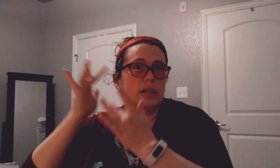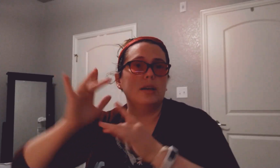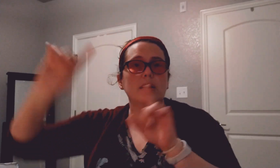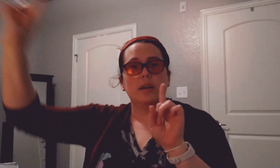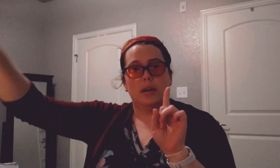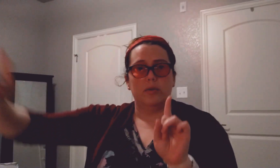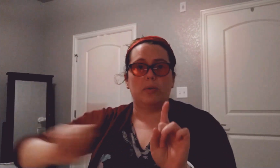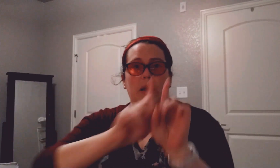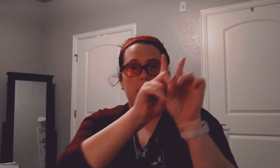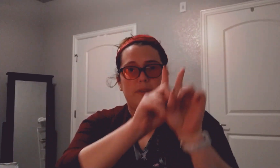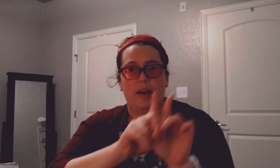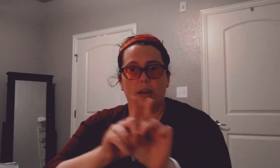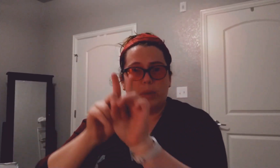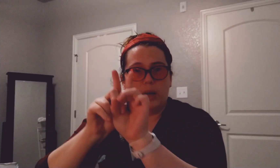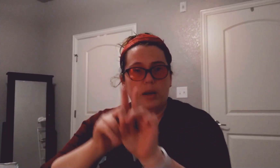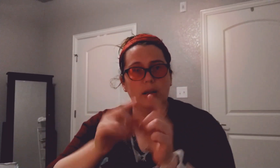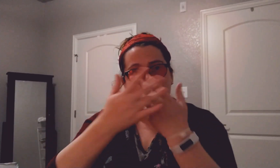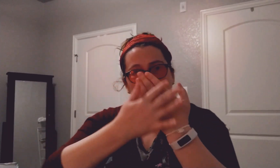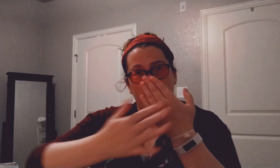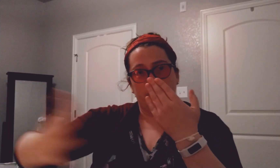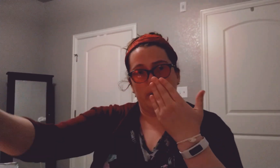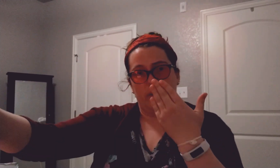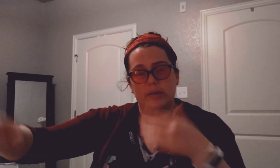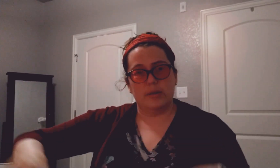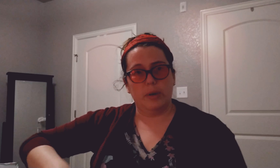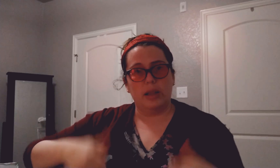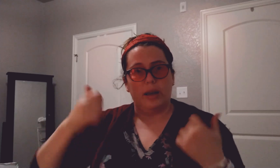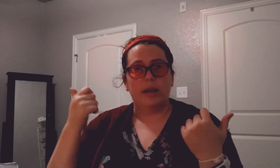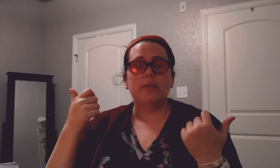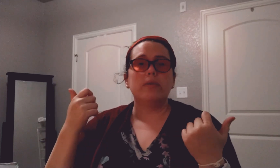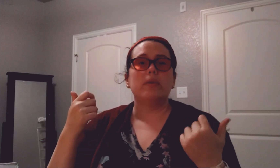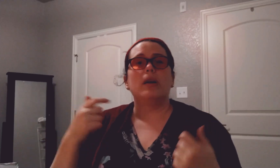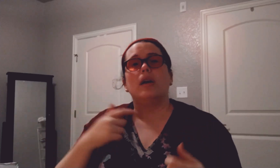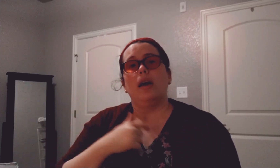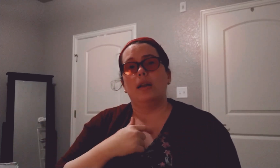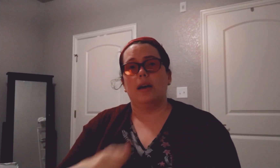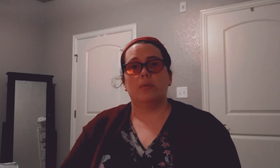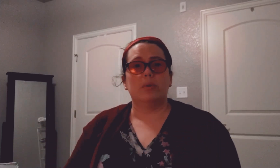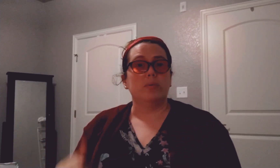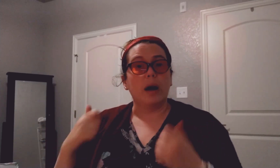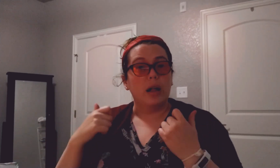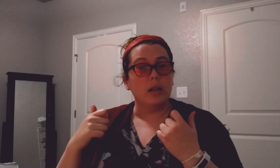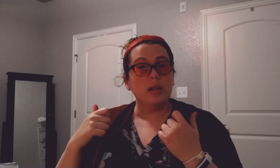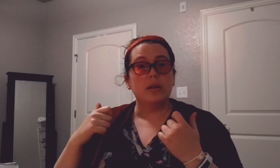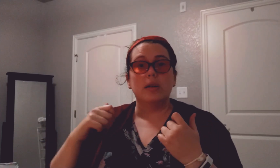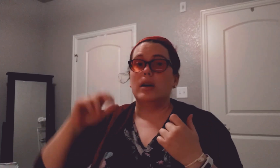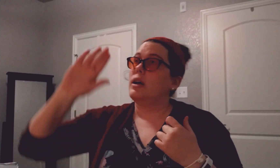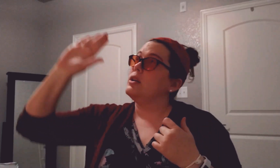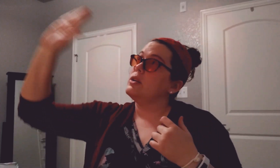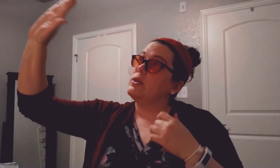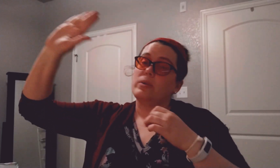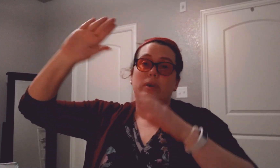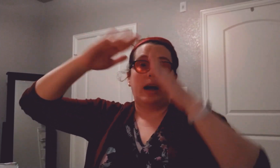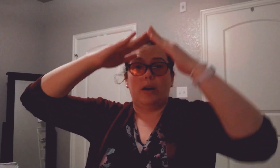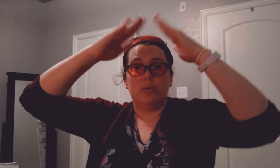mercy right beside me for the rest of my life. And I will dwell in your